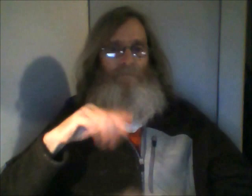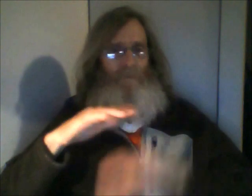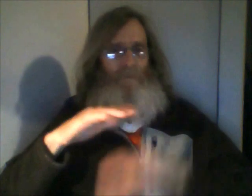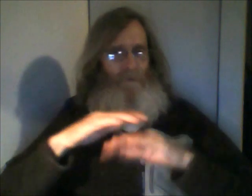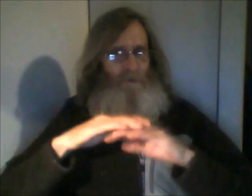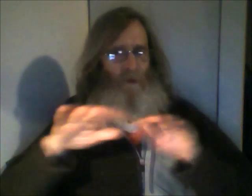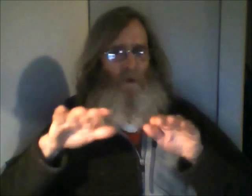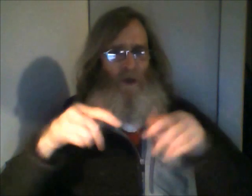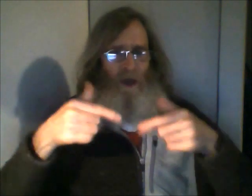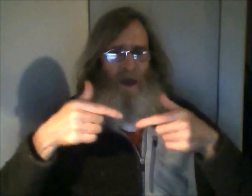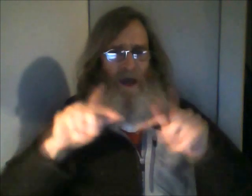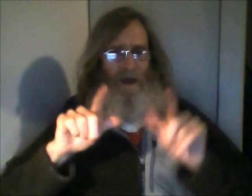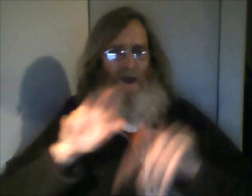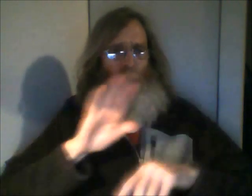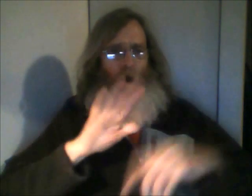separation.